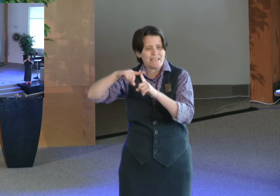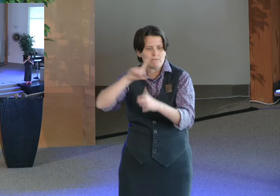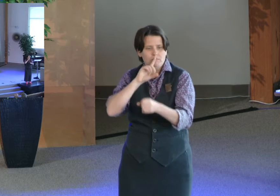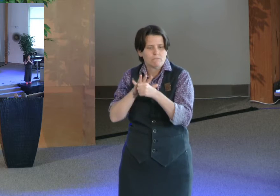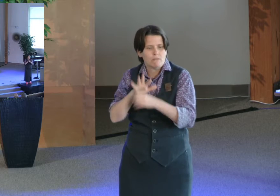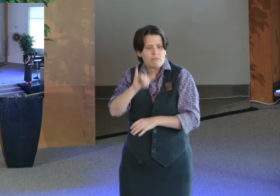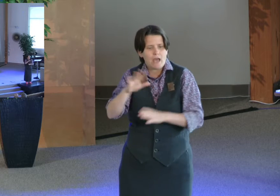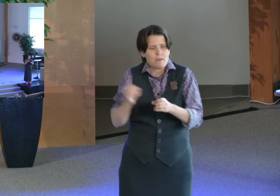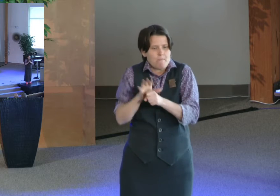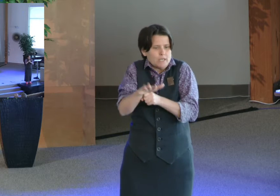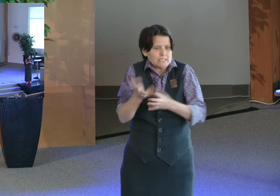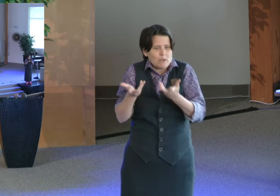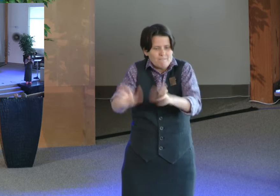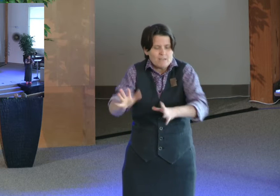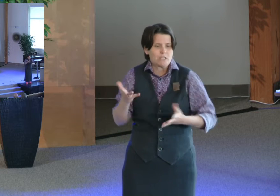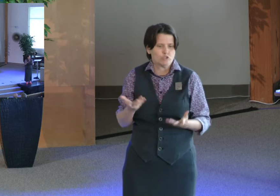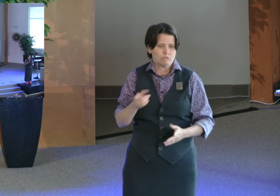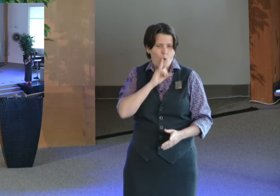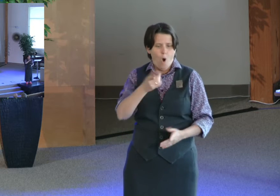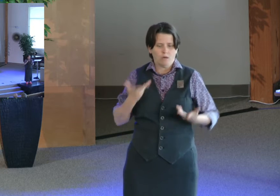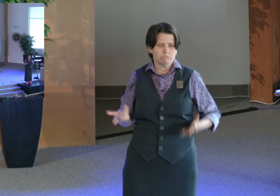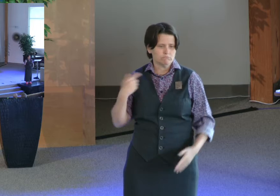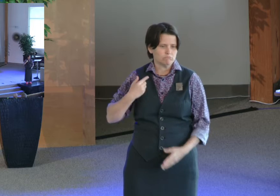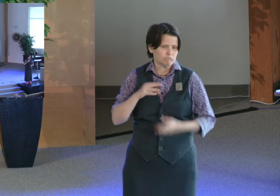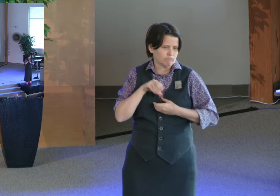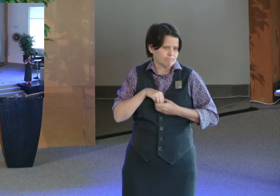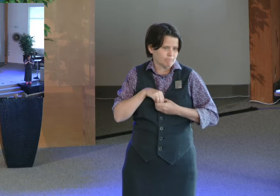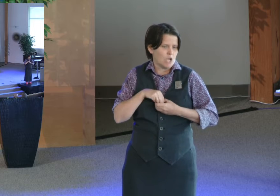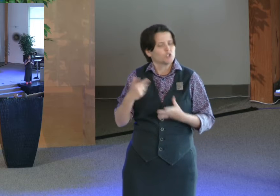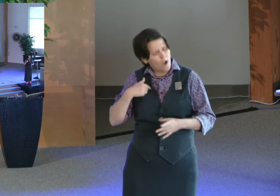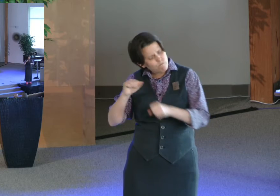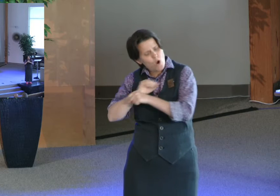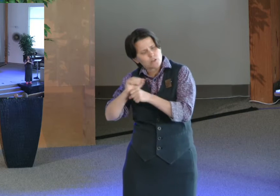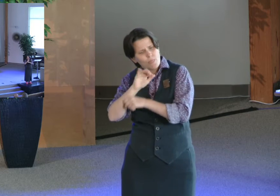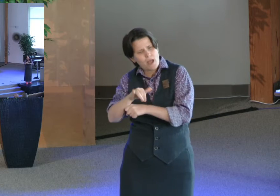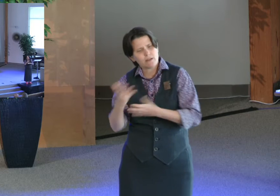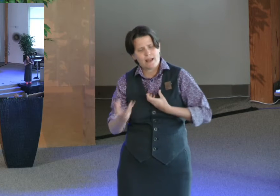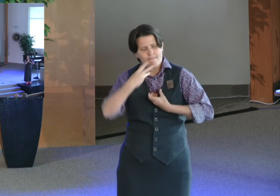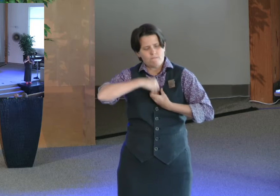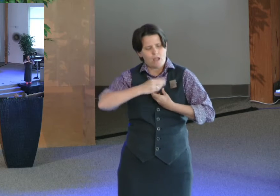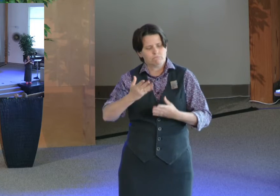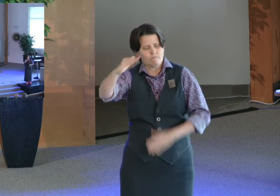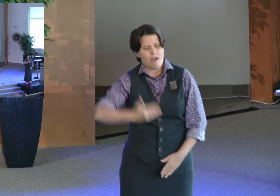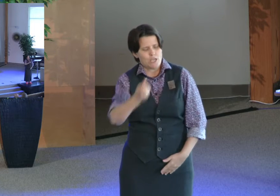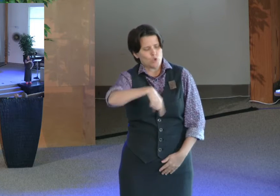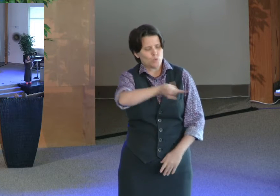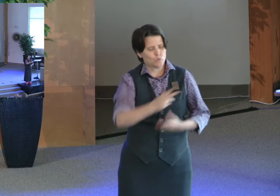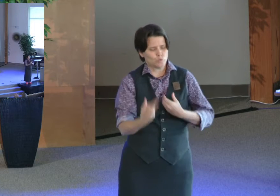me. So if you will close your outer eye and just put your hand on your heart.